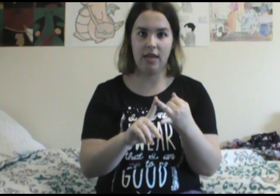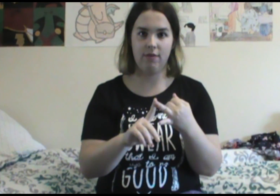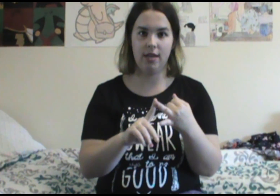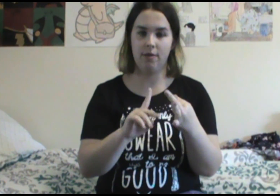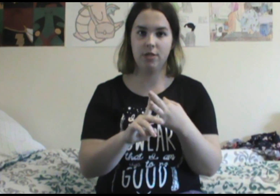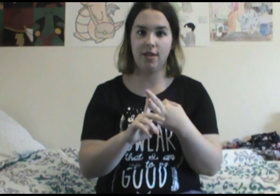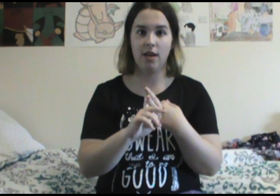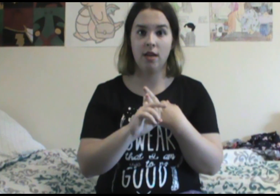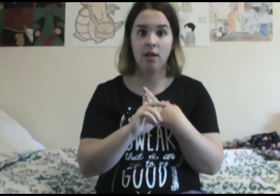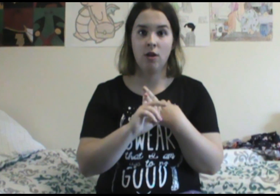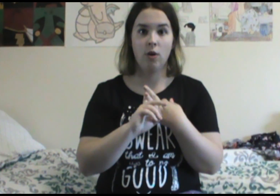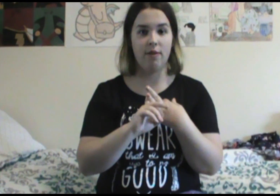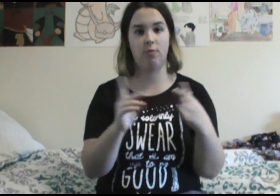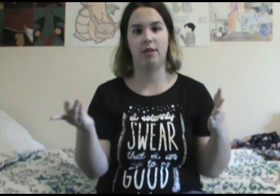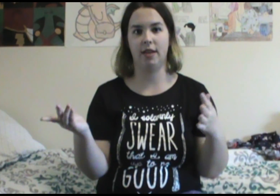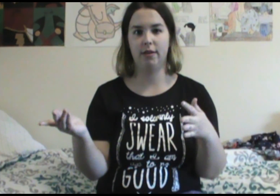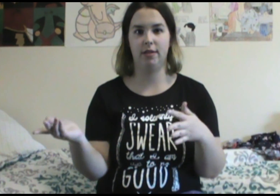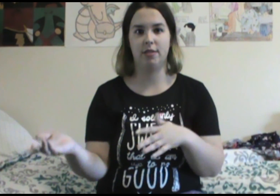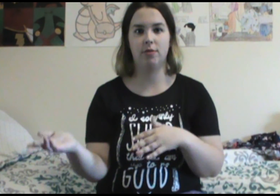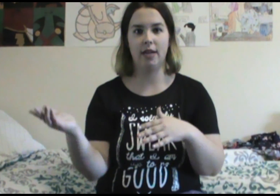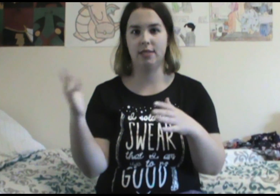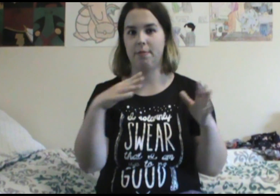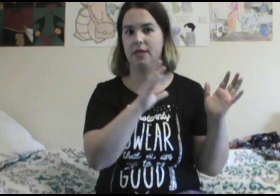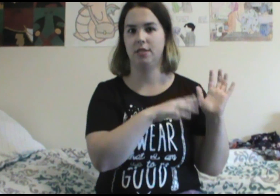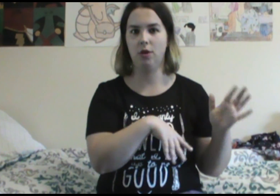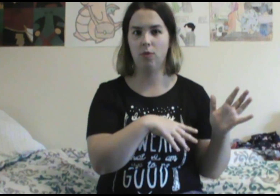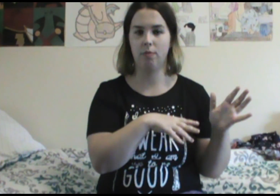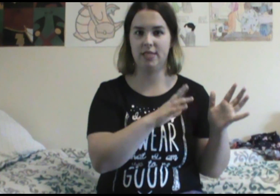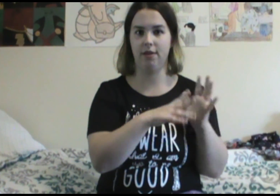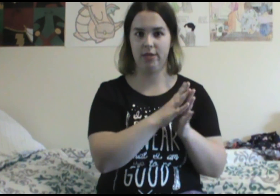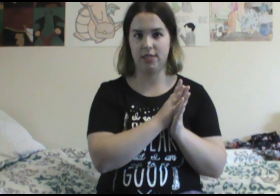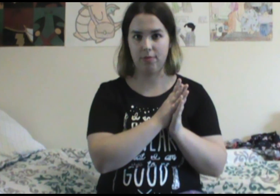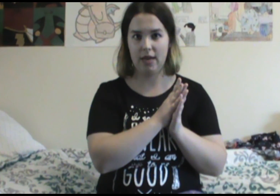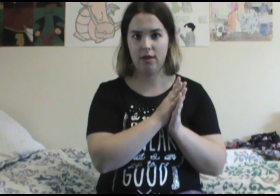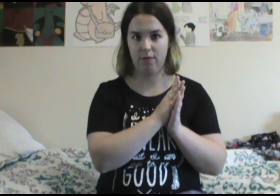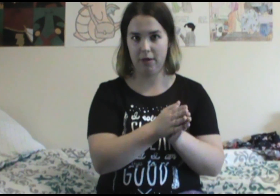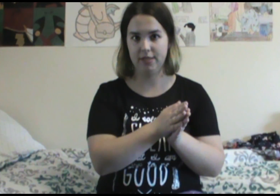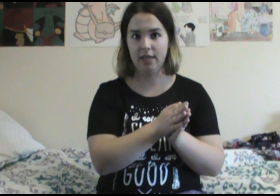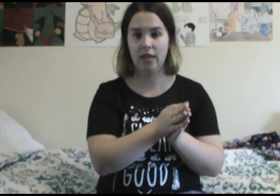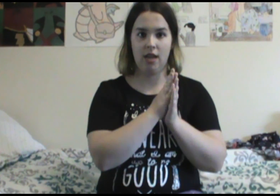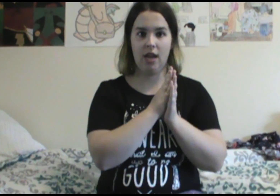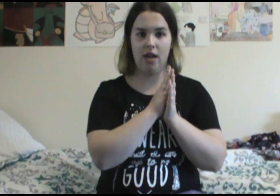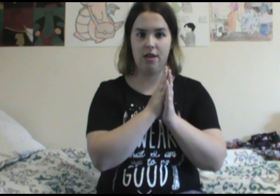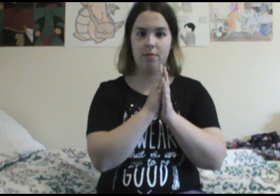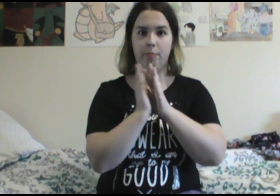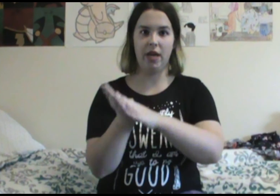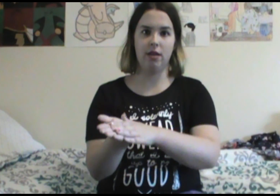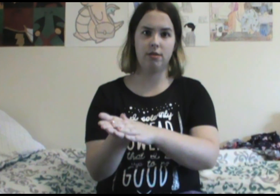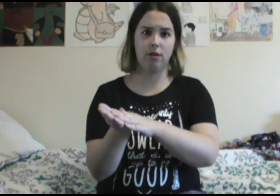David, and Regina have to work together to try and stop this new mysterious threat of a person. And Belle goes